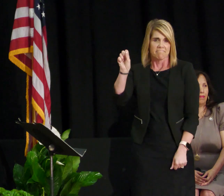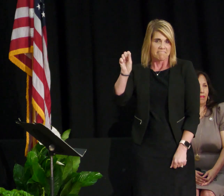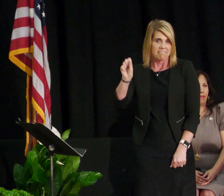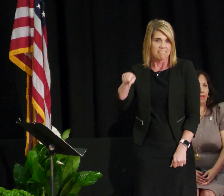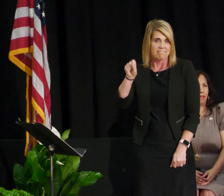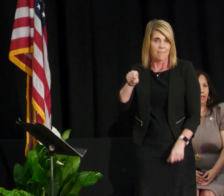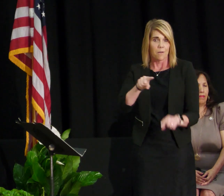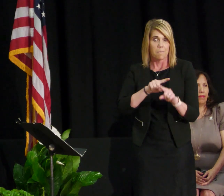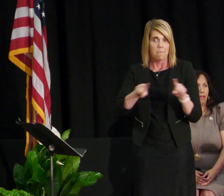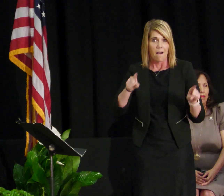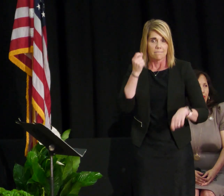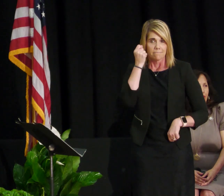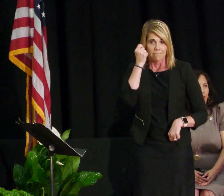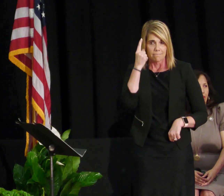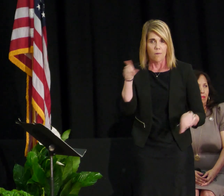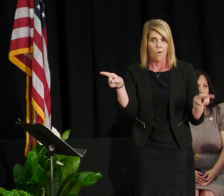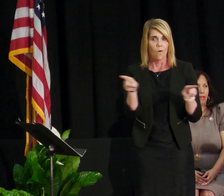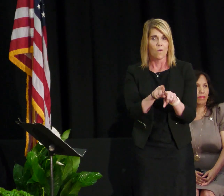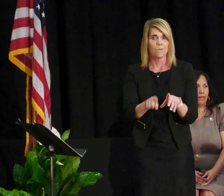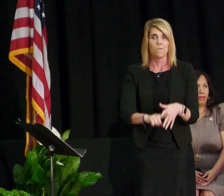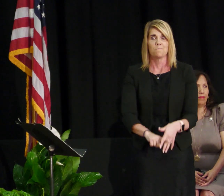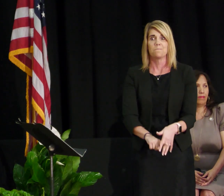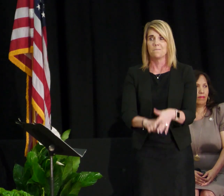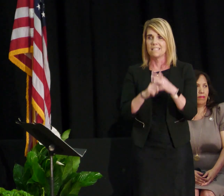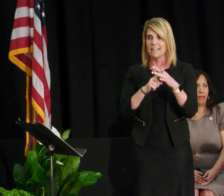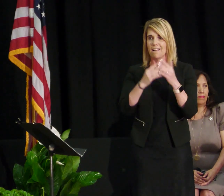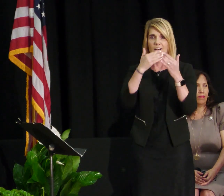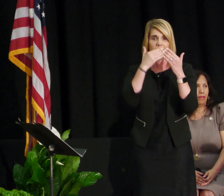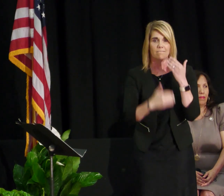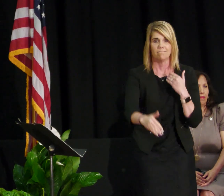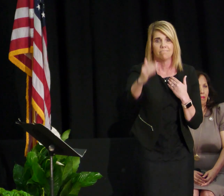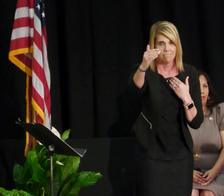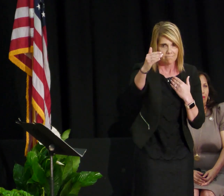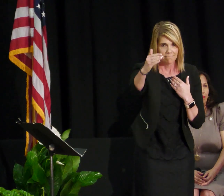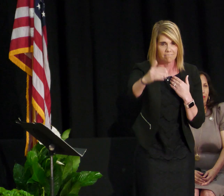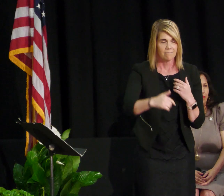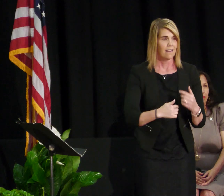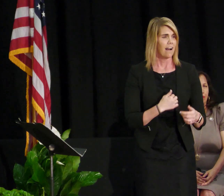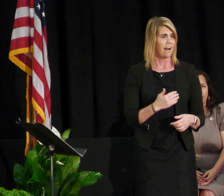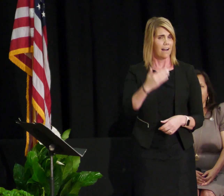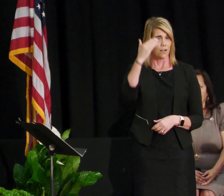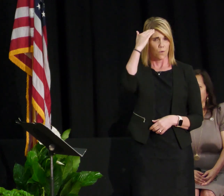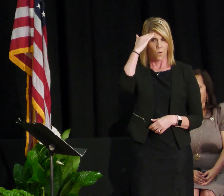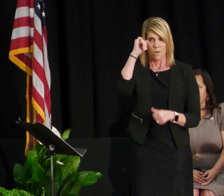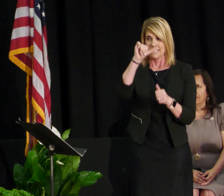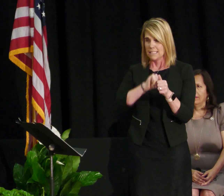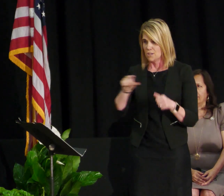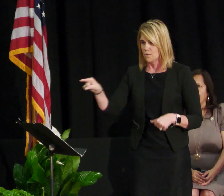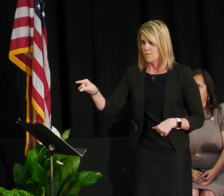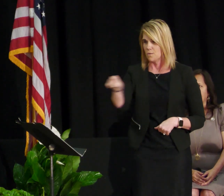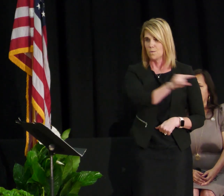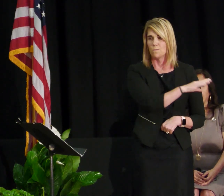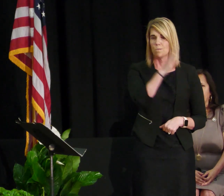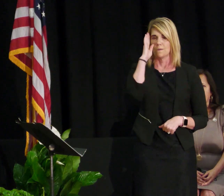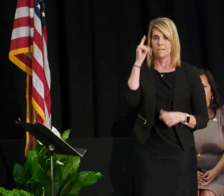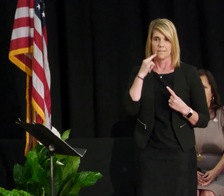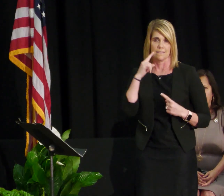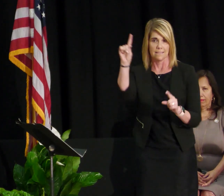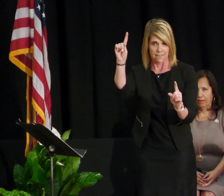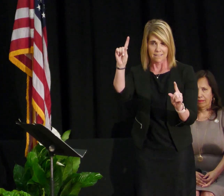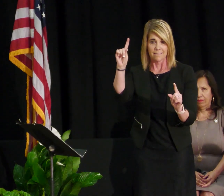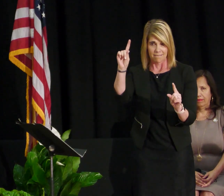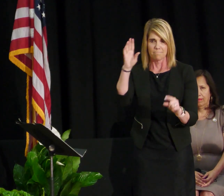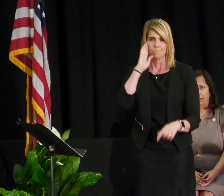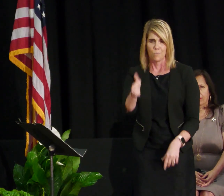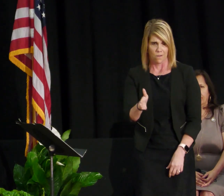Graduation is the end of your high school career. But understand it's also the beginning of your future. I do know that